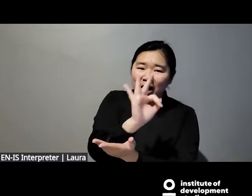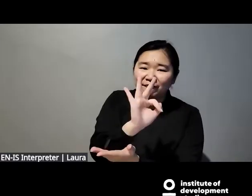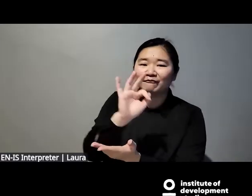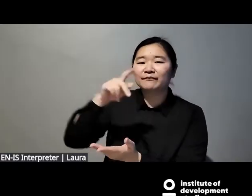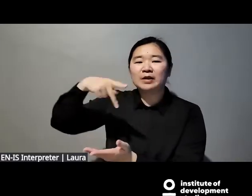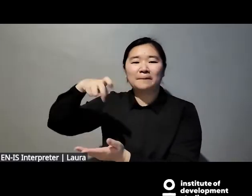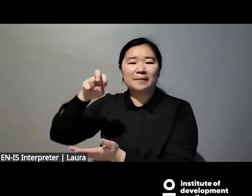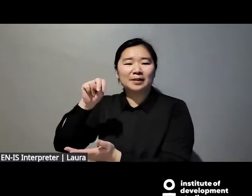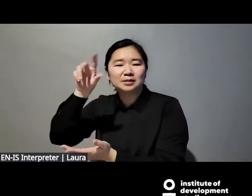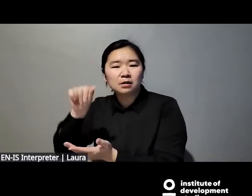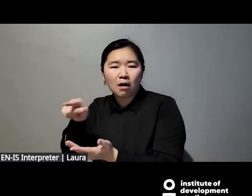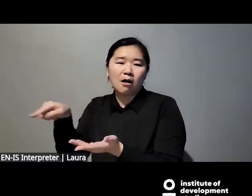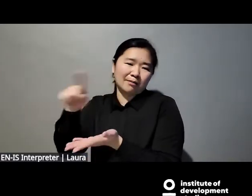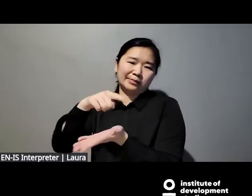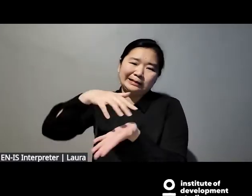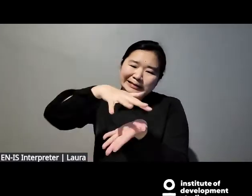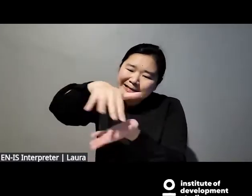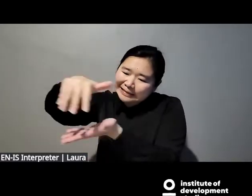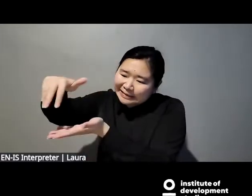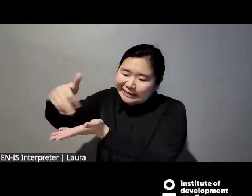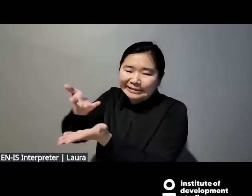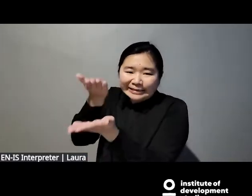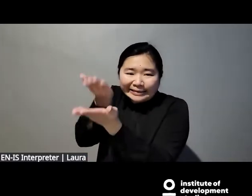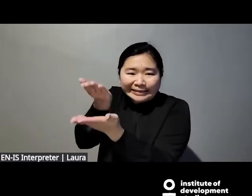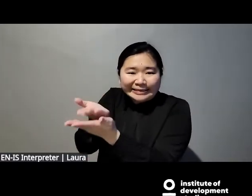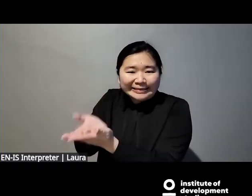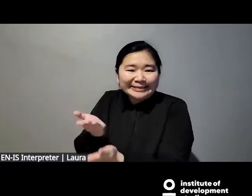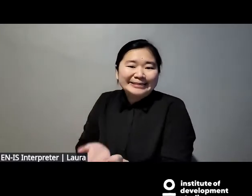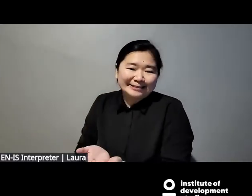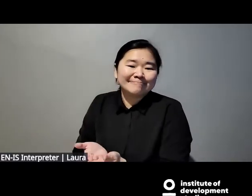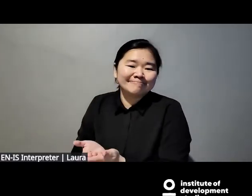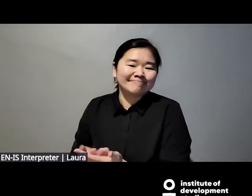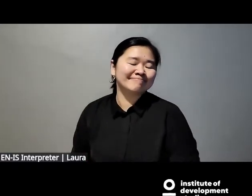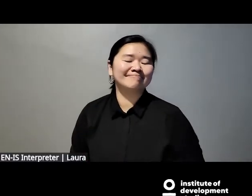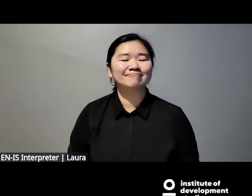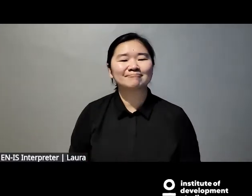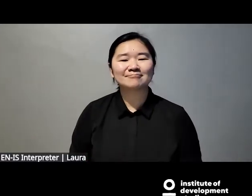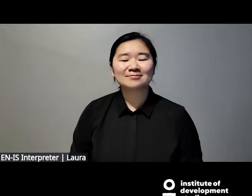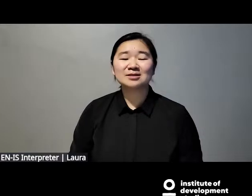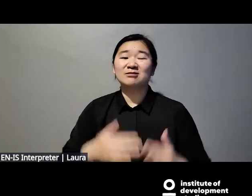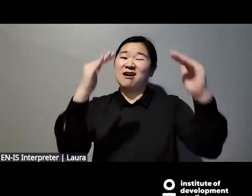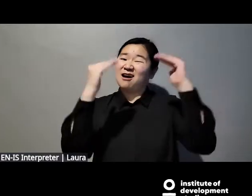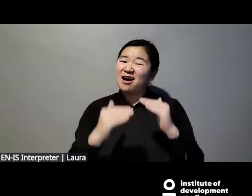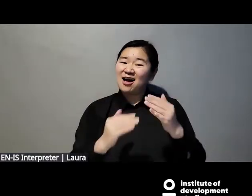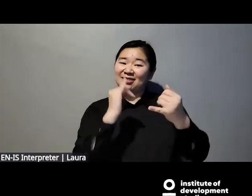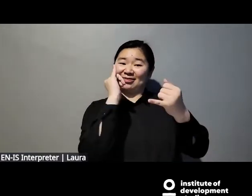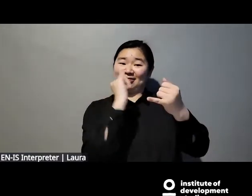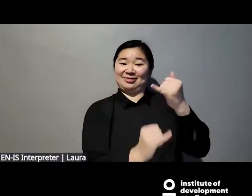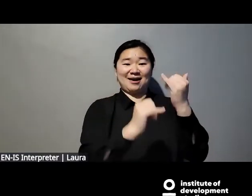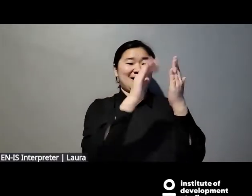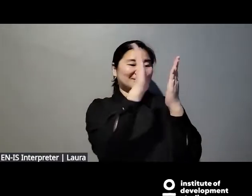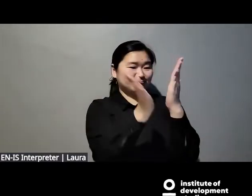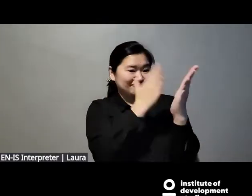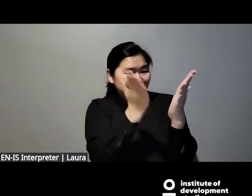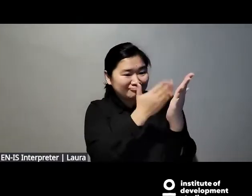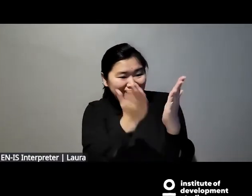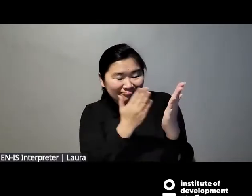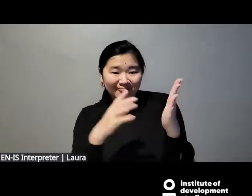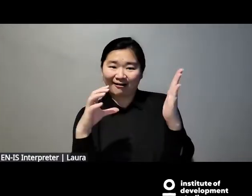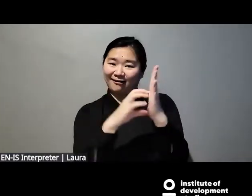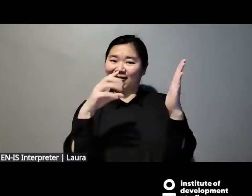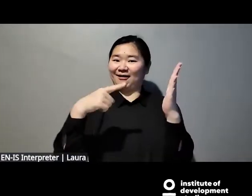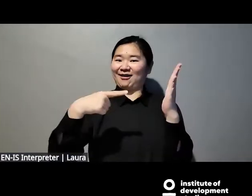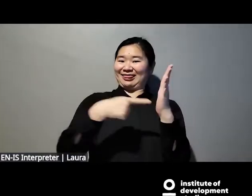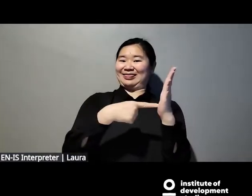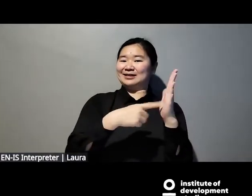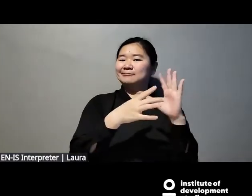Gayatri is going to speak a bit more to that paper shortly. So I'll leave it there as an introduction, but we really hope you enjoy reading